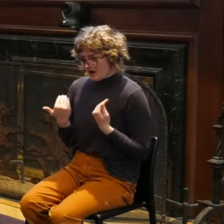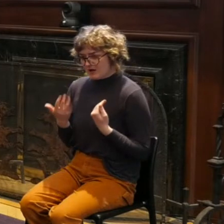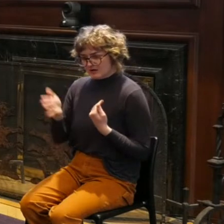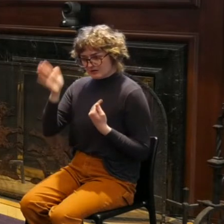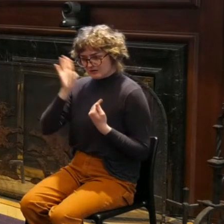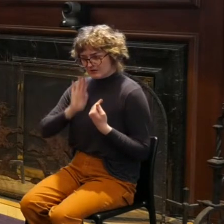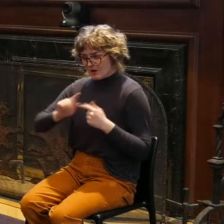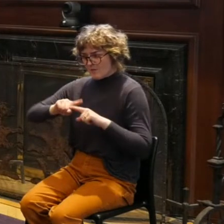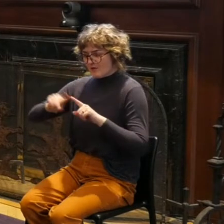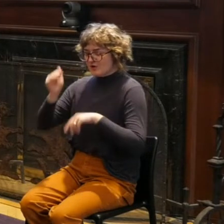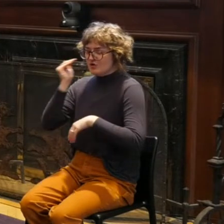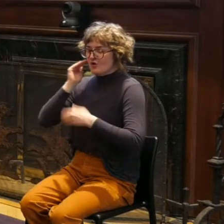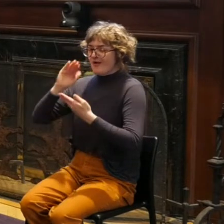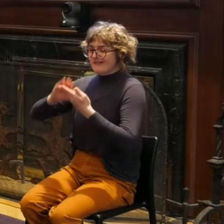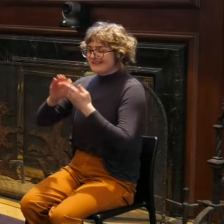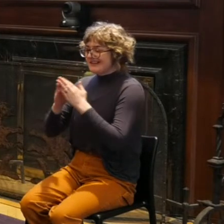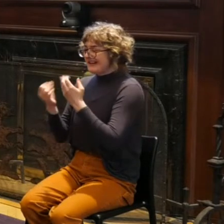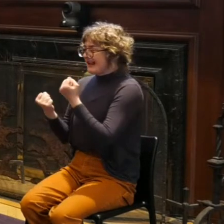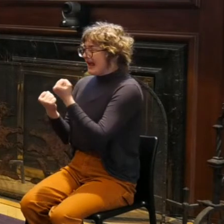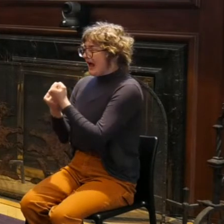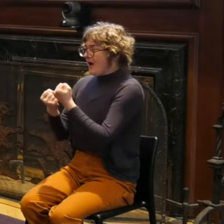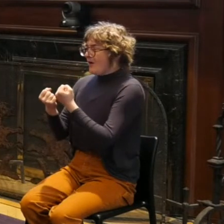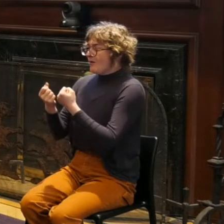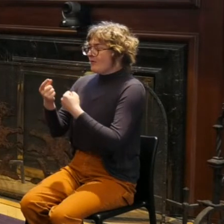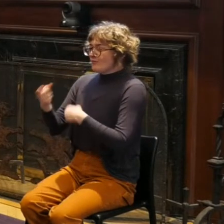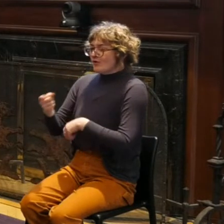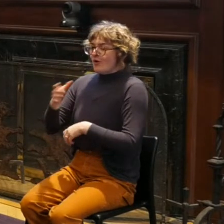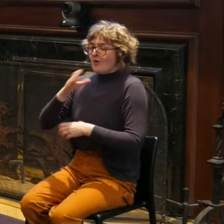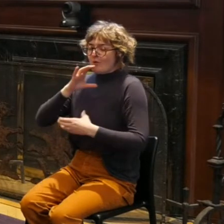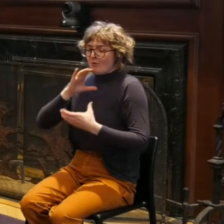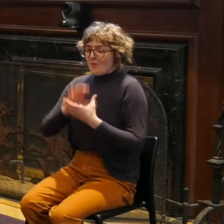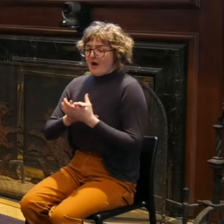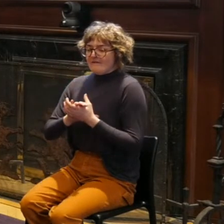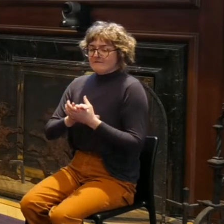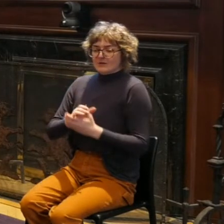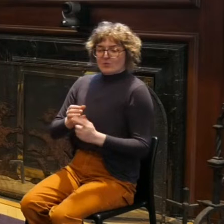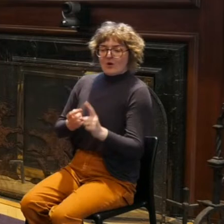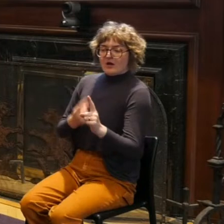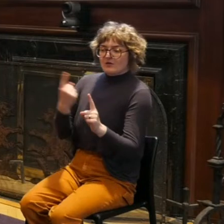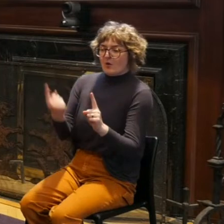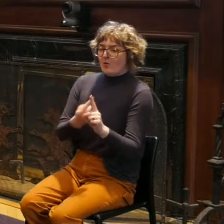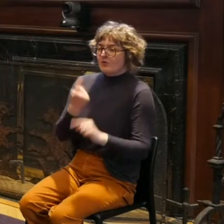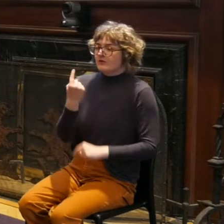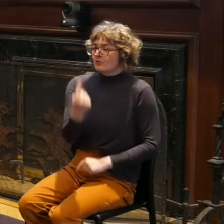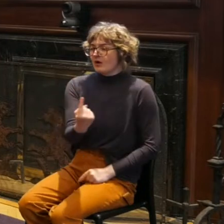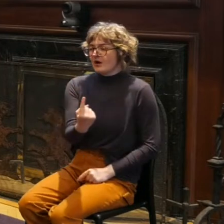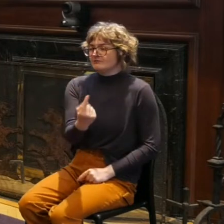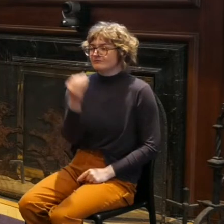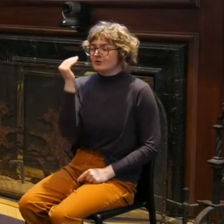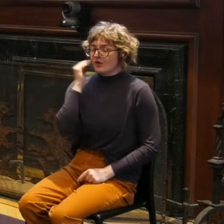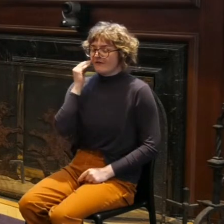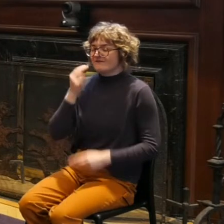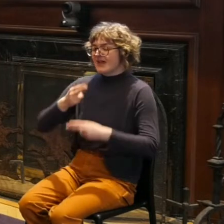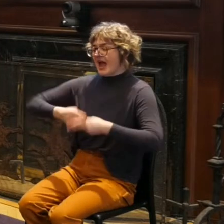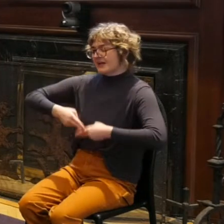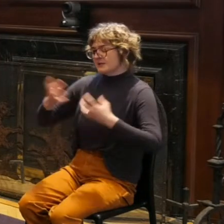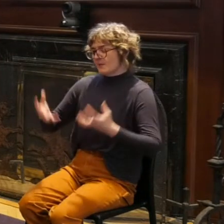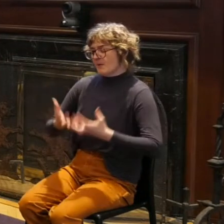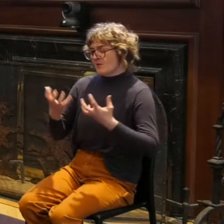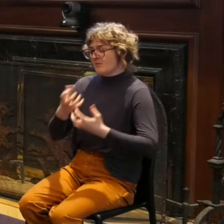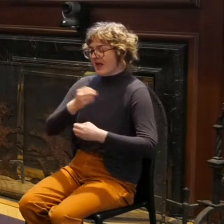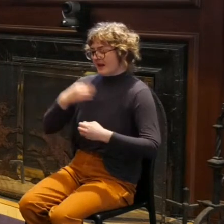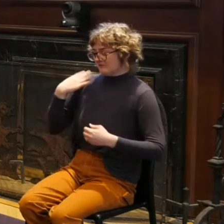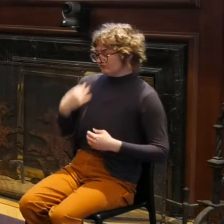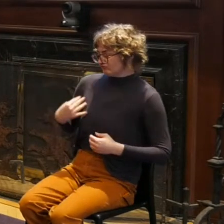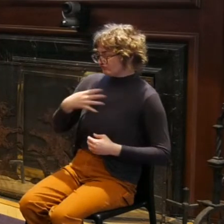you knew the city would never help your wife. You were one of one. You loved scrambled eggs and the flannel